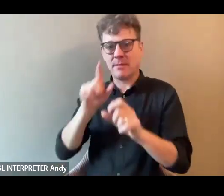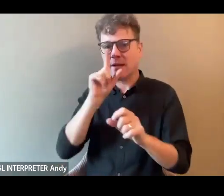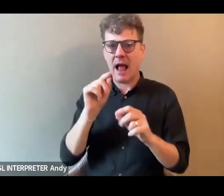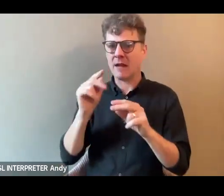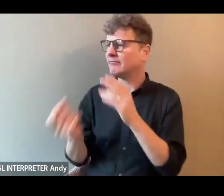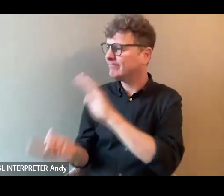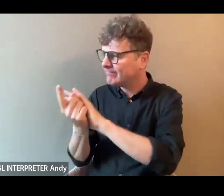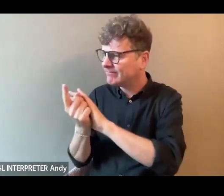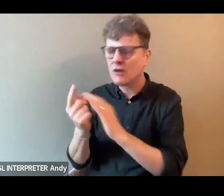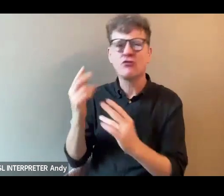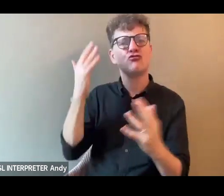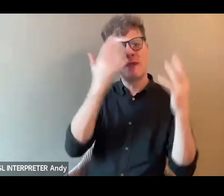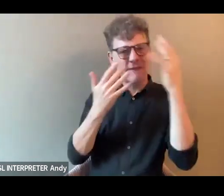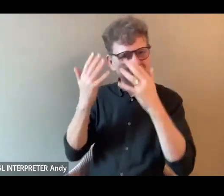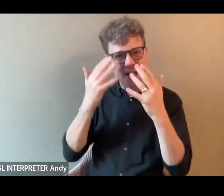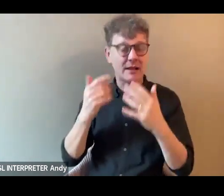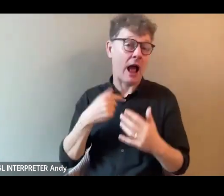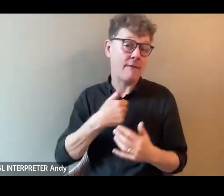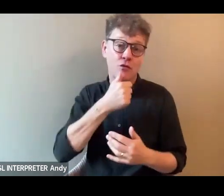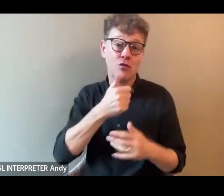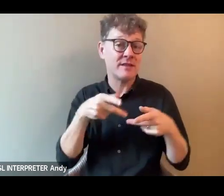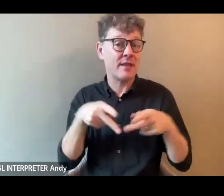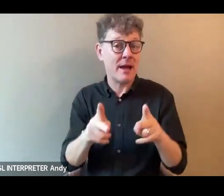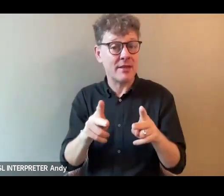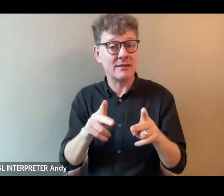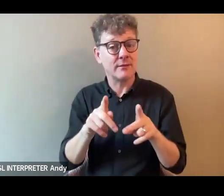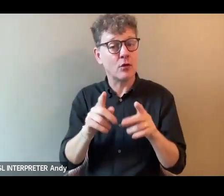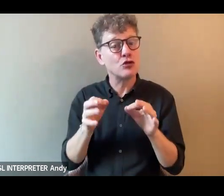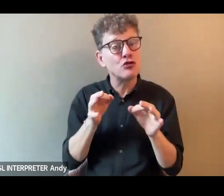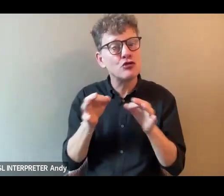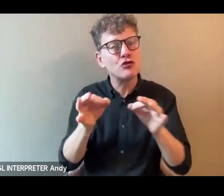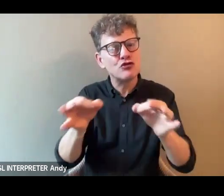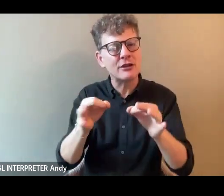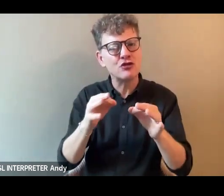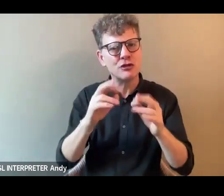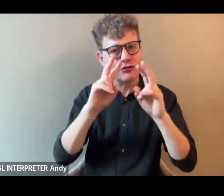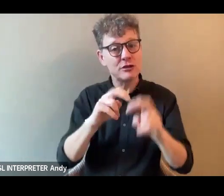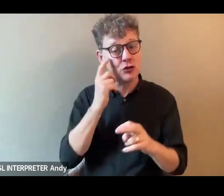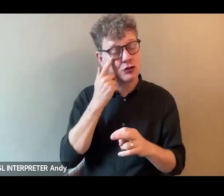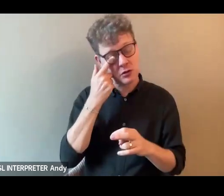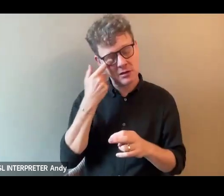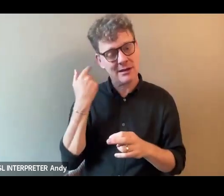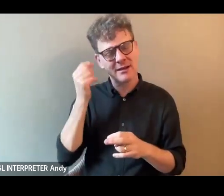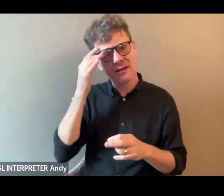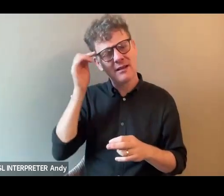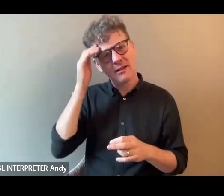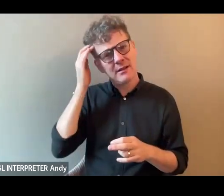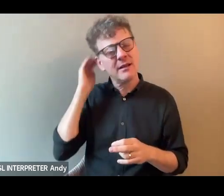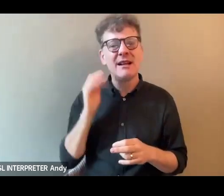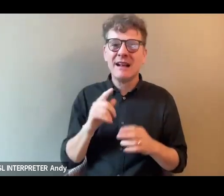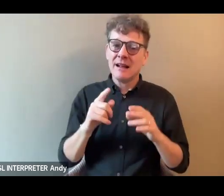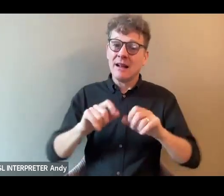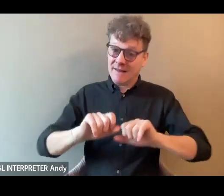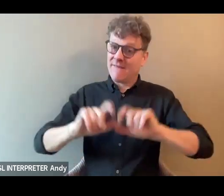experience. It's a method I've used elsewhere in strategy research with really great effect. It's a method we found hugely